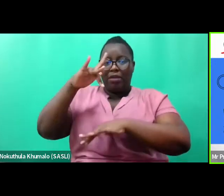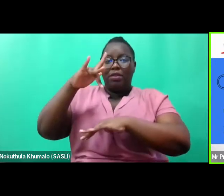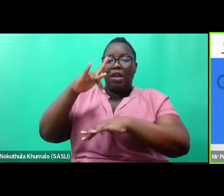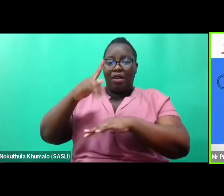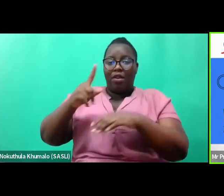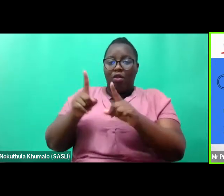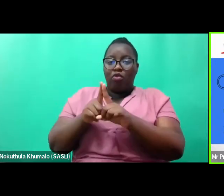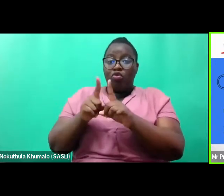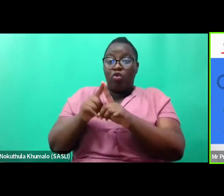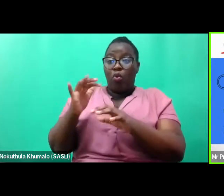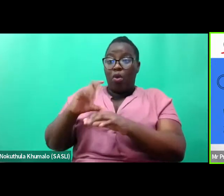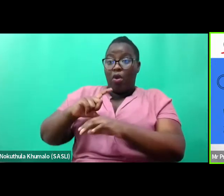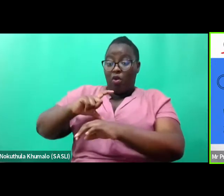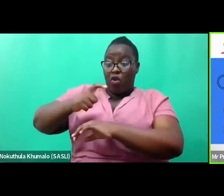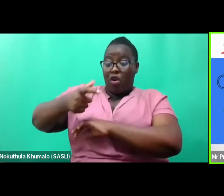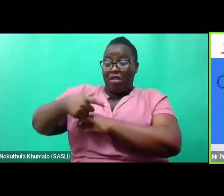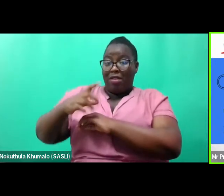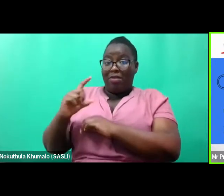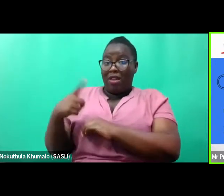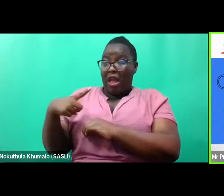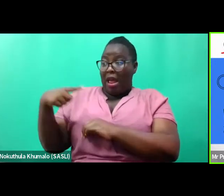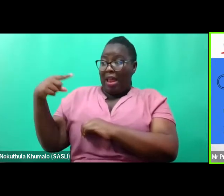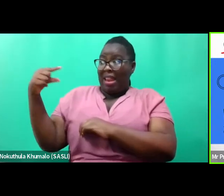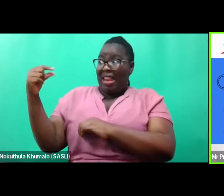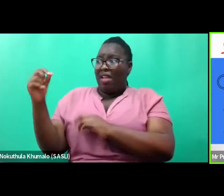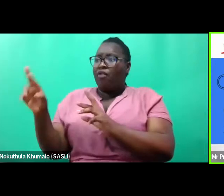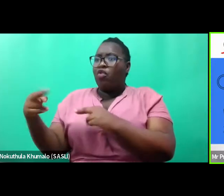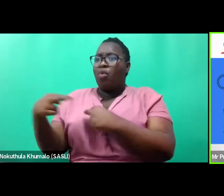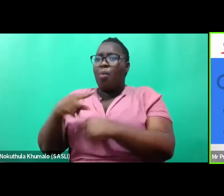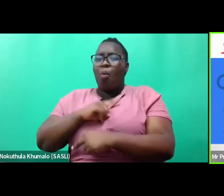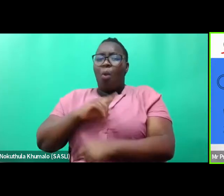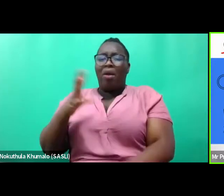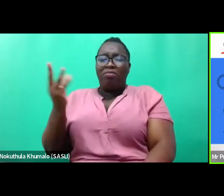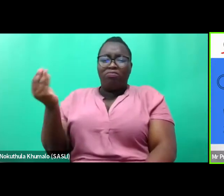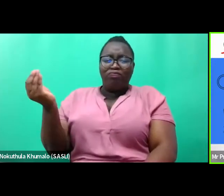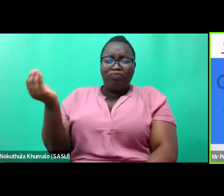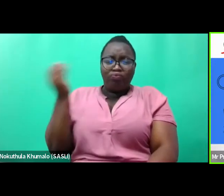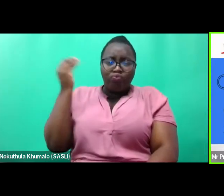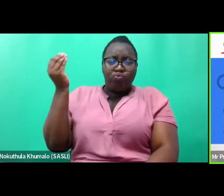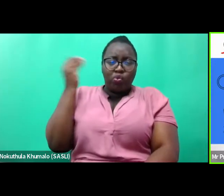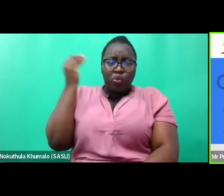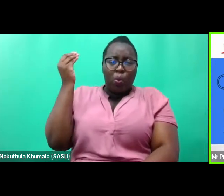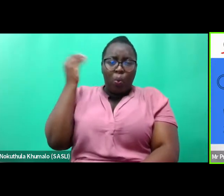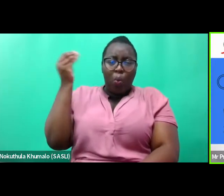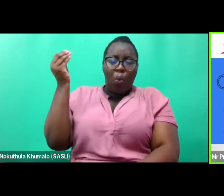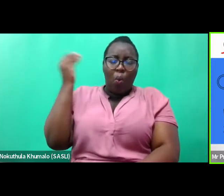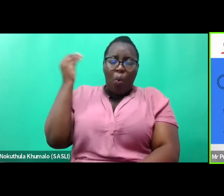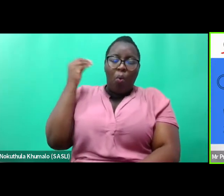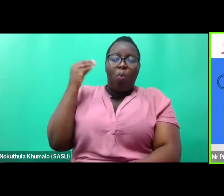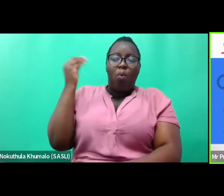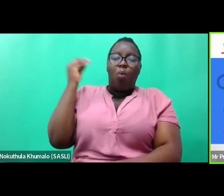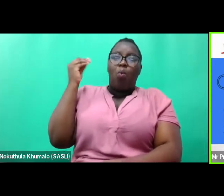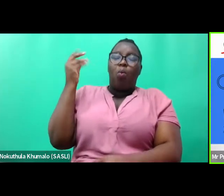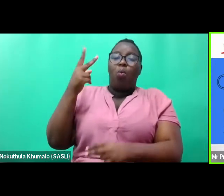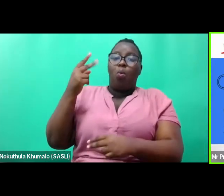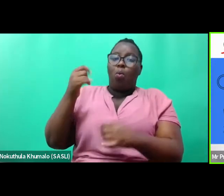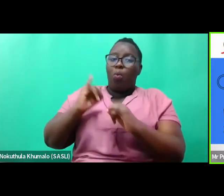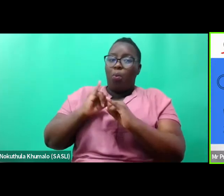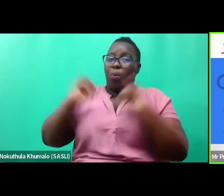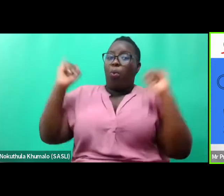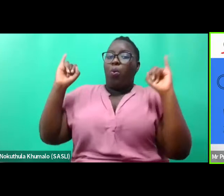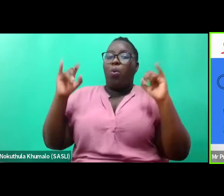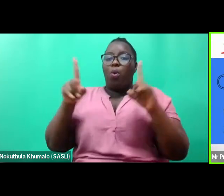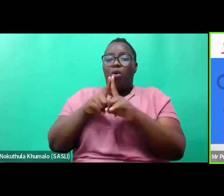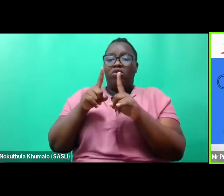I had to leave the room because it was very loud, because people got very heated, the discussions got very loud, and I couldn't handle the noise. And